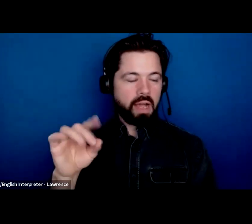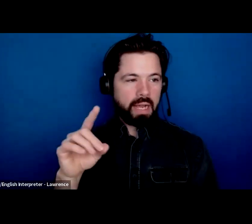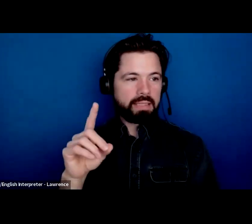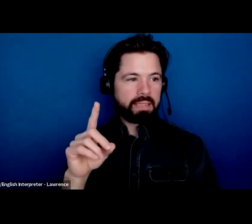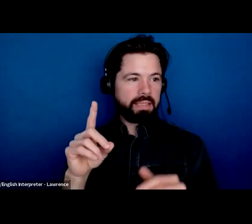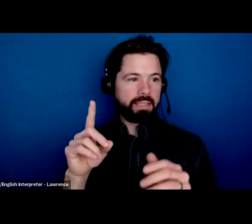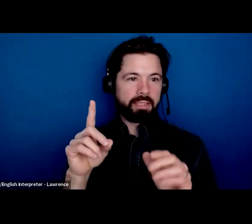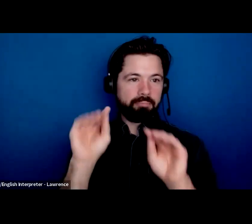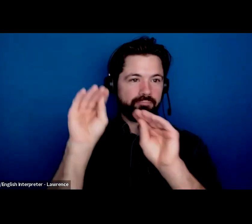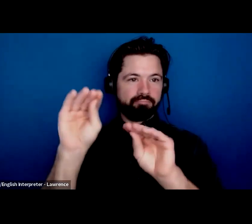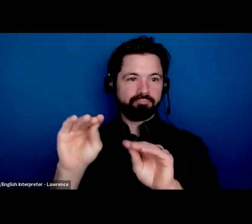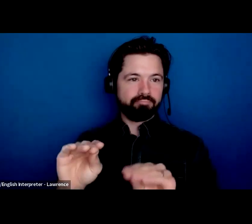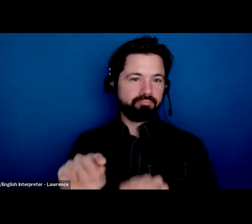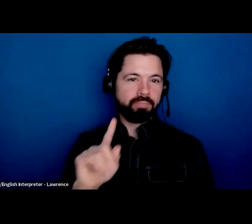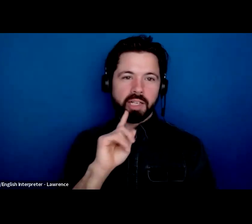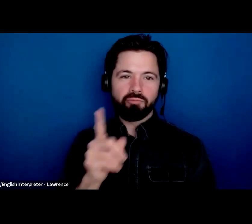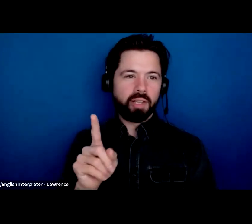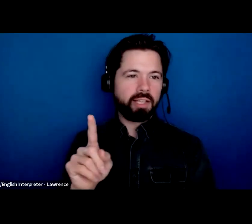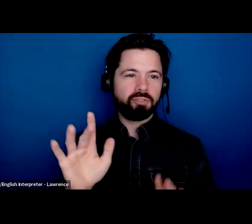be a light lift, which is a